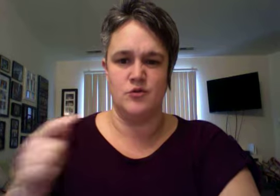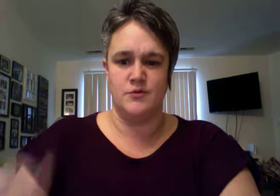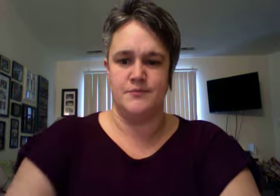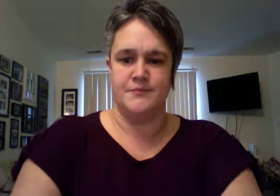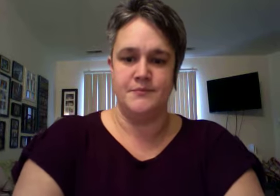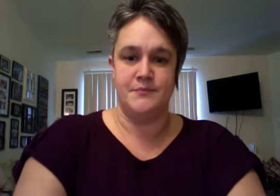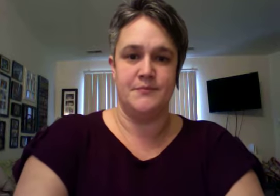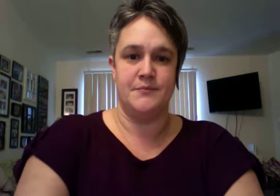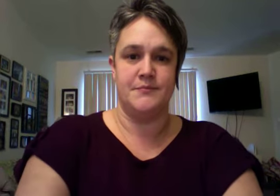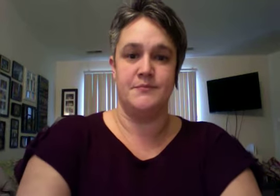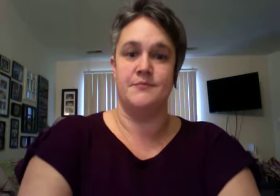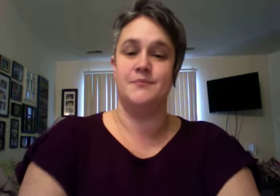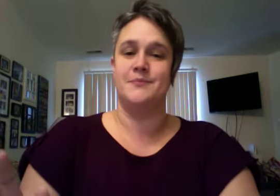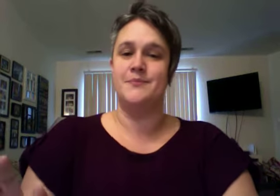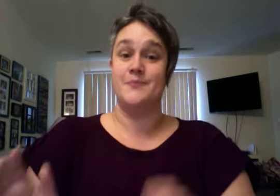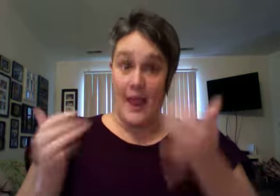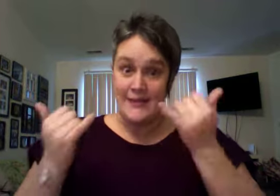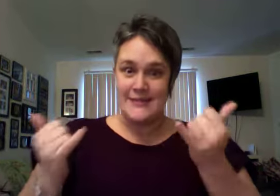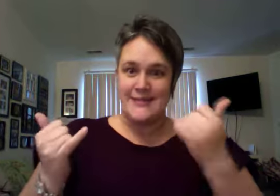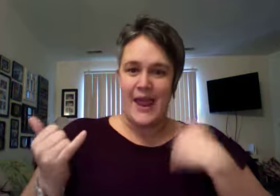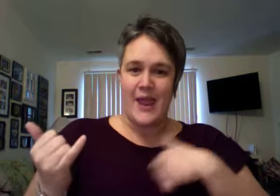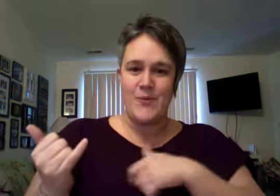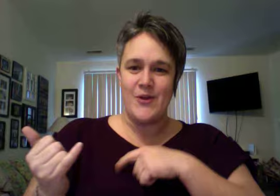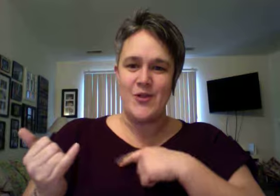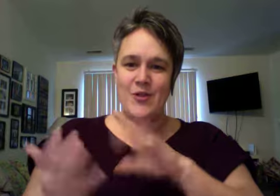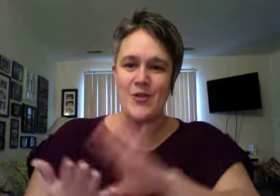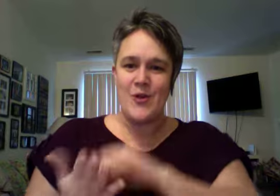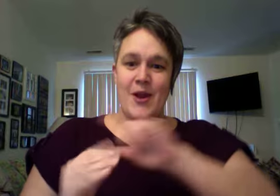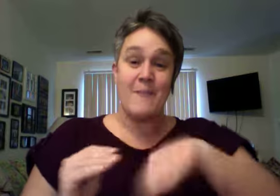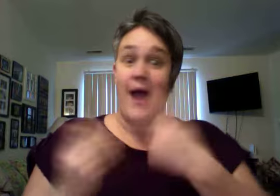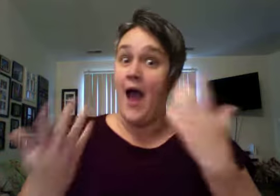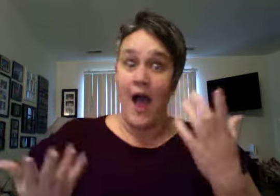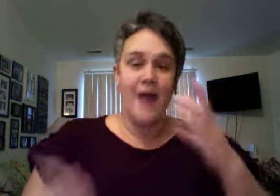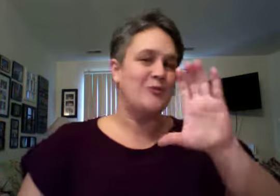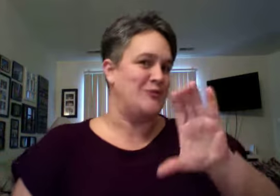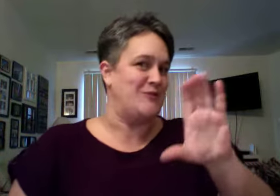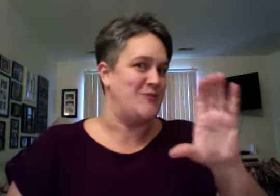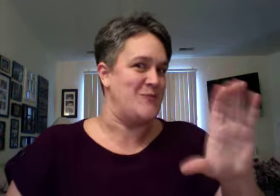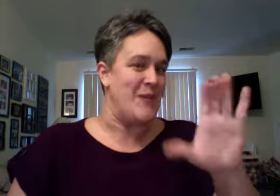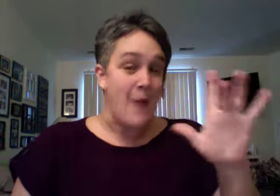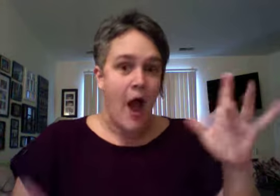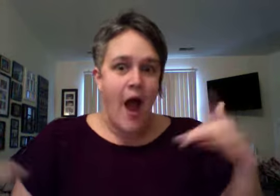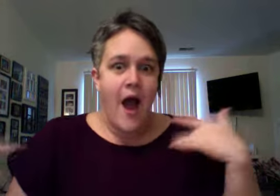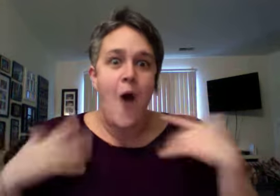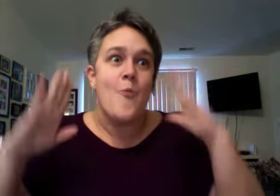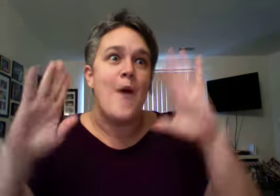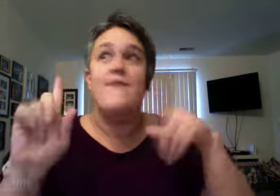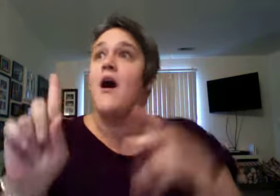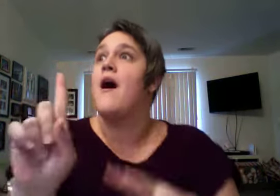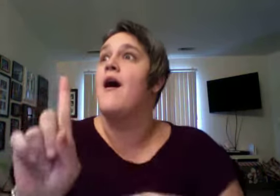Today, we'll learn about Christopher Columbus, the heroic explorer who discovered America and proved the Earth was